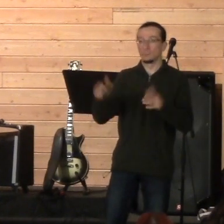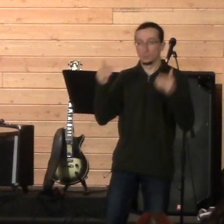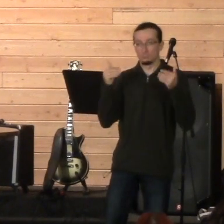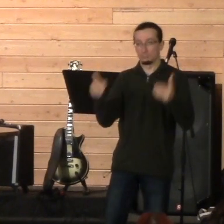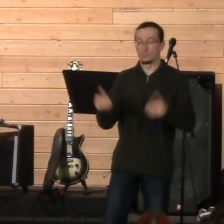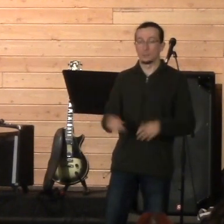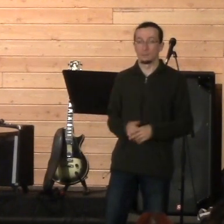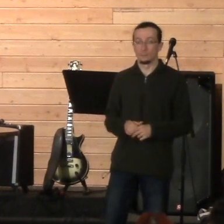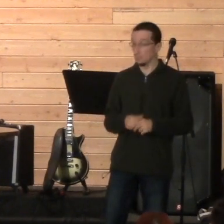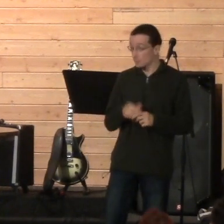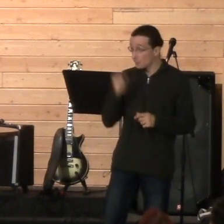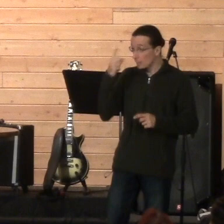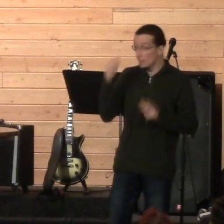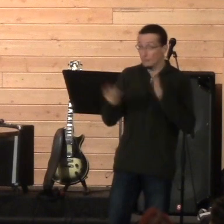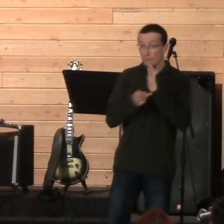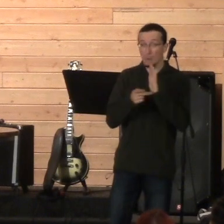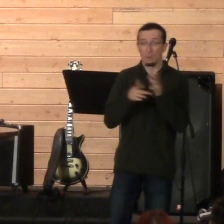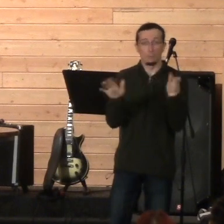Paul was all in.